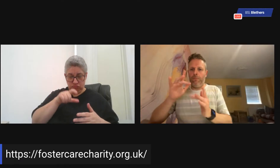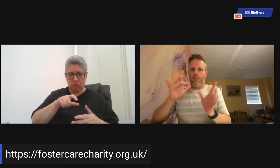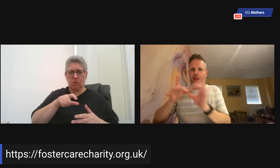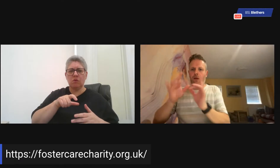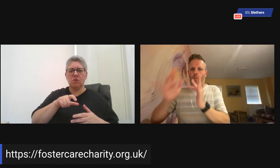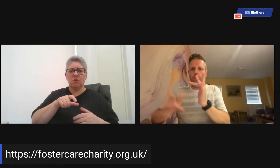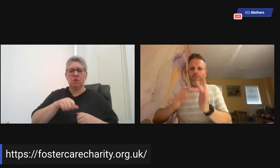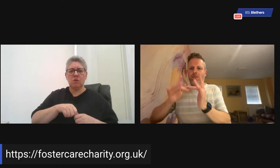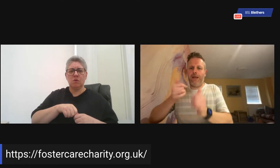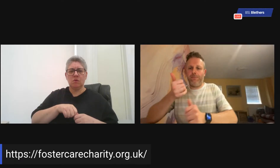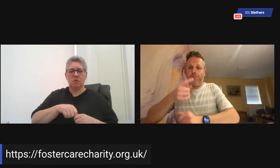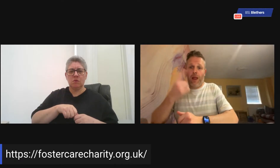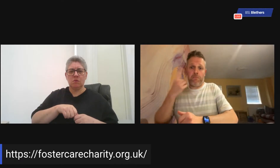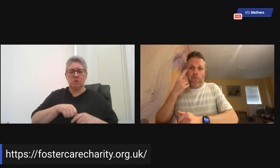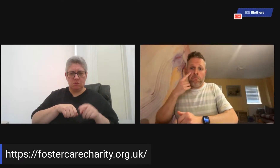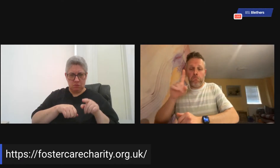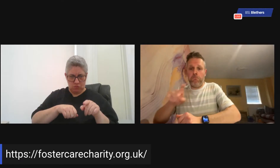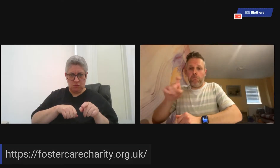our screen. This is